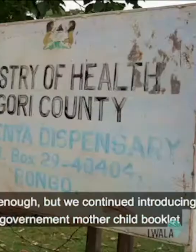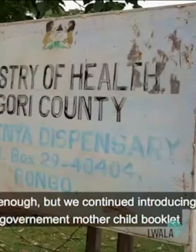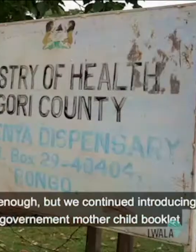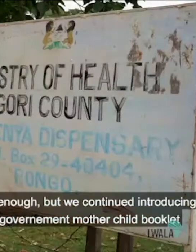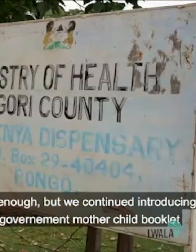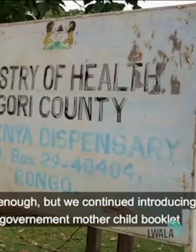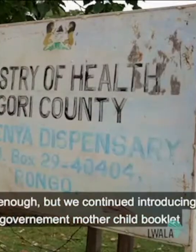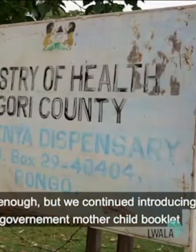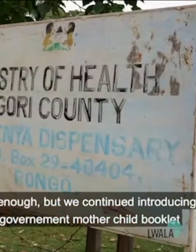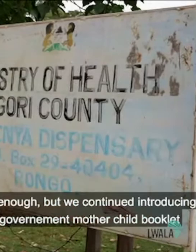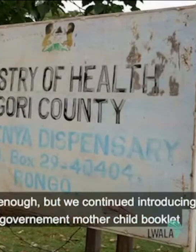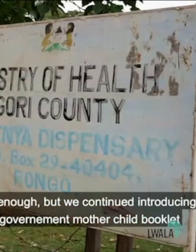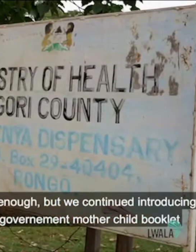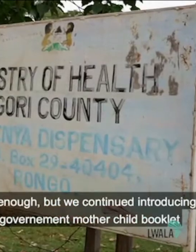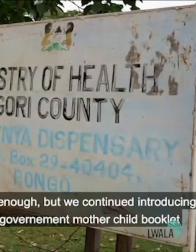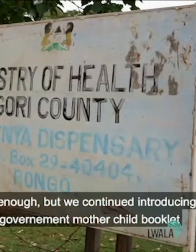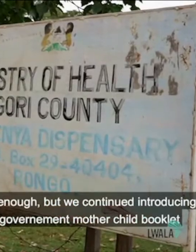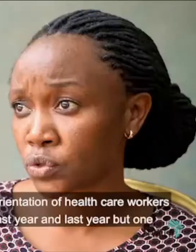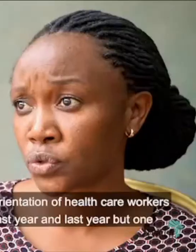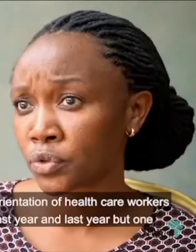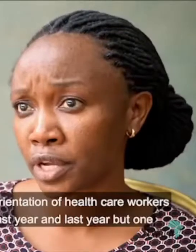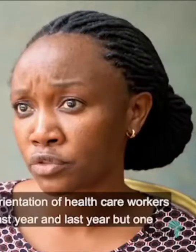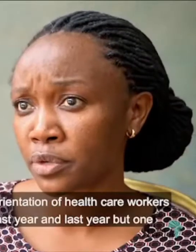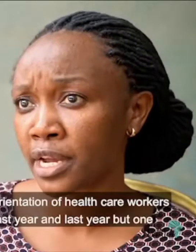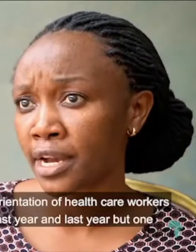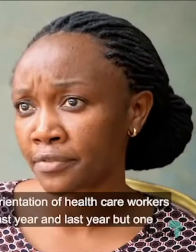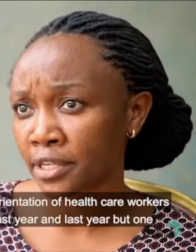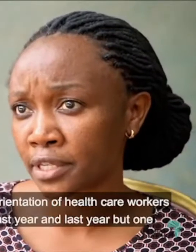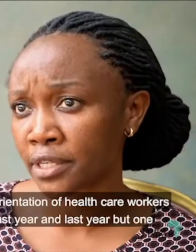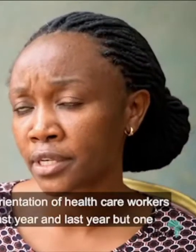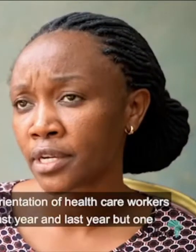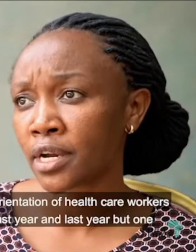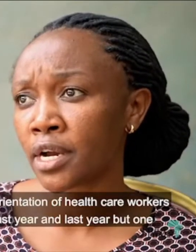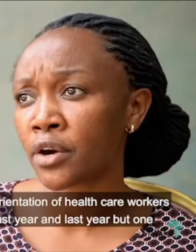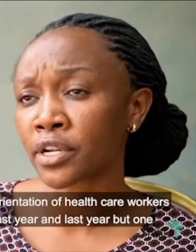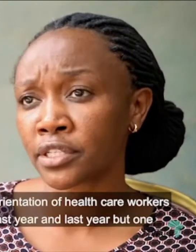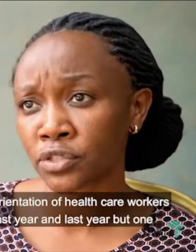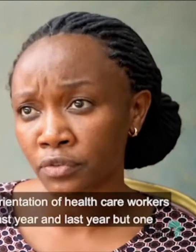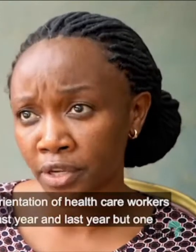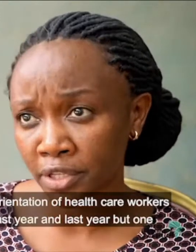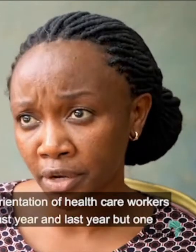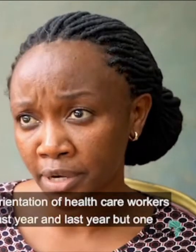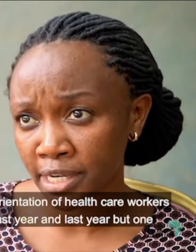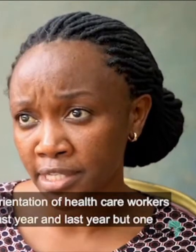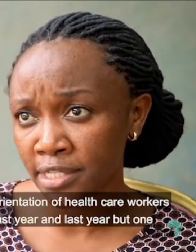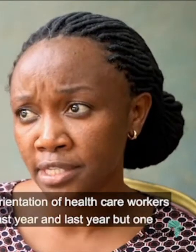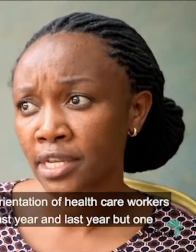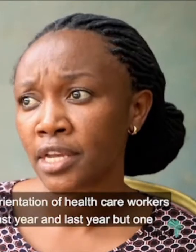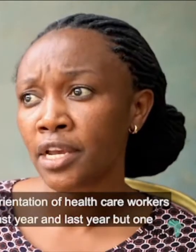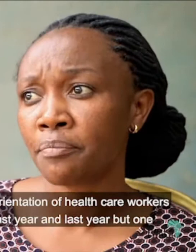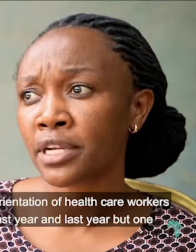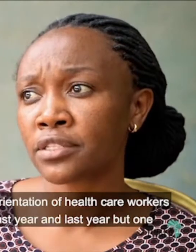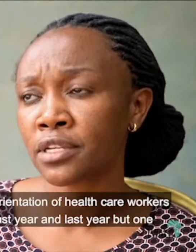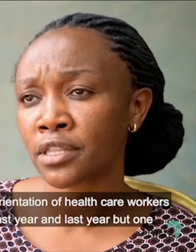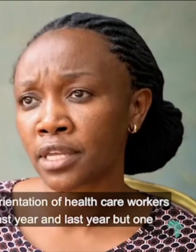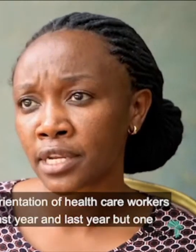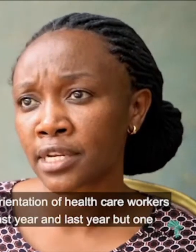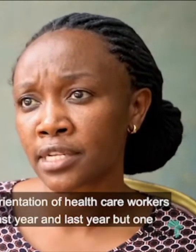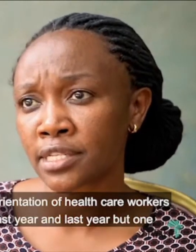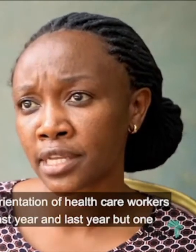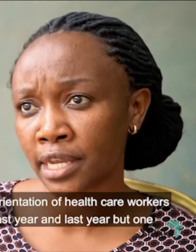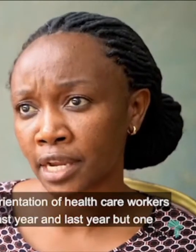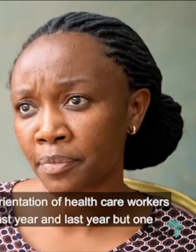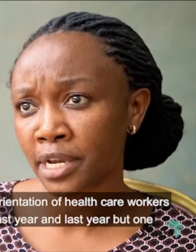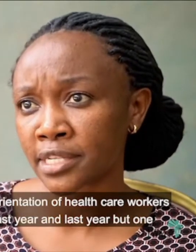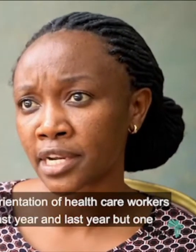government mother-child booklets. So through that, we've been having orientation of healthcare workers, but the